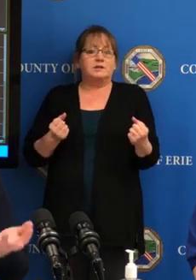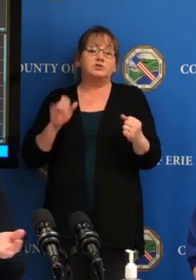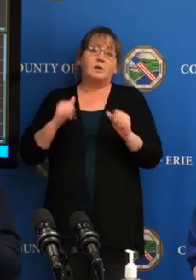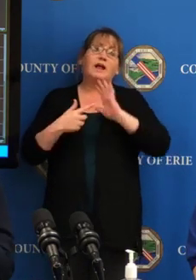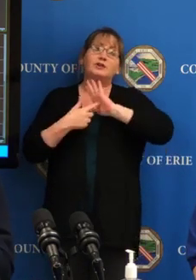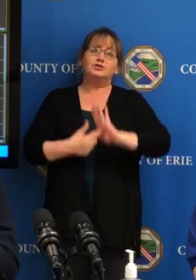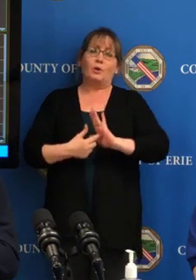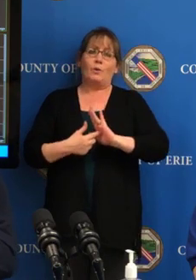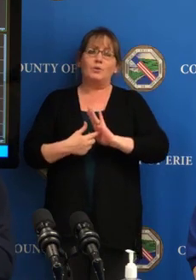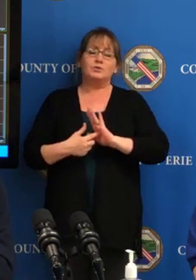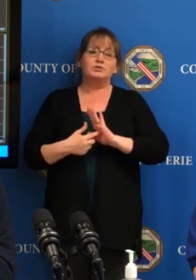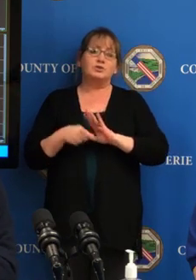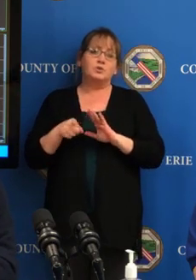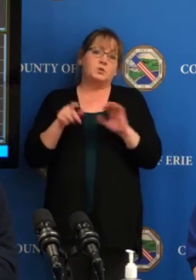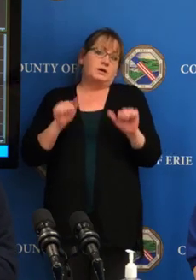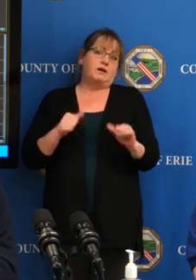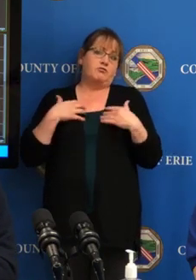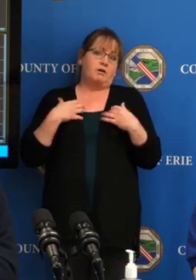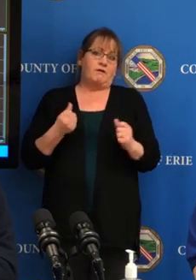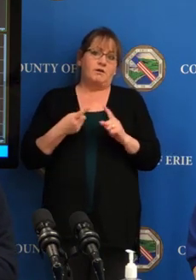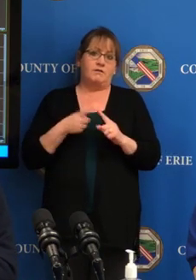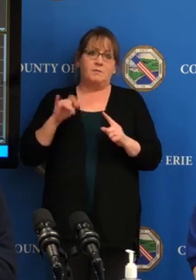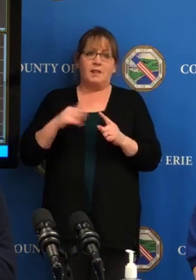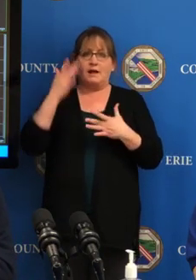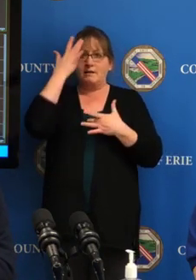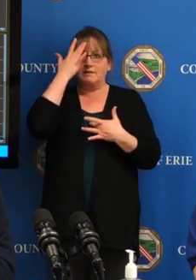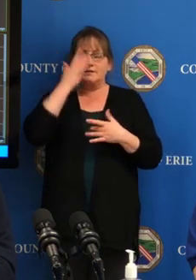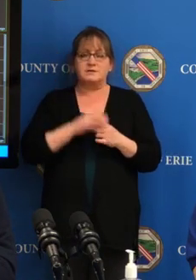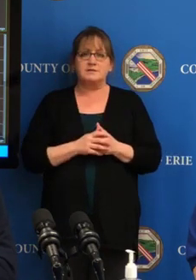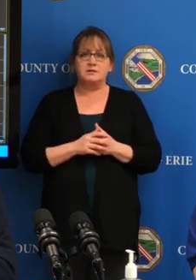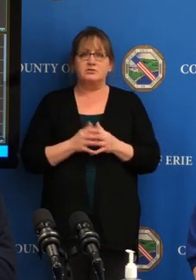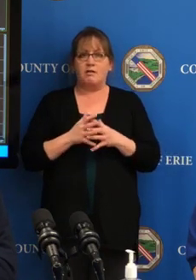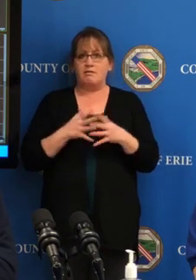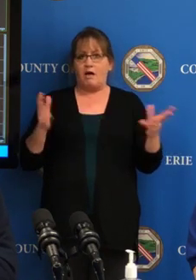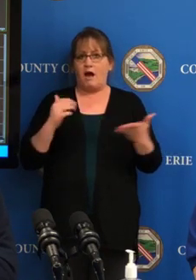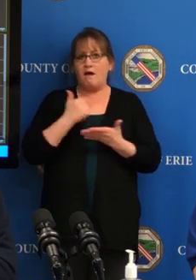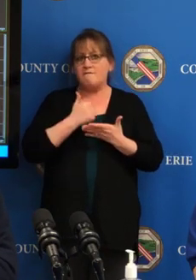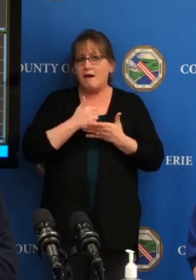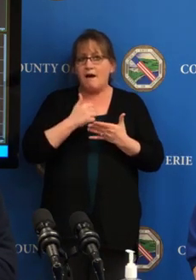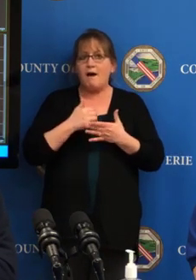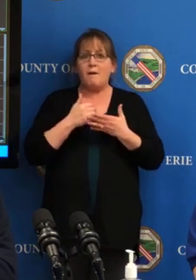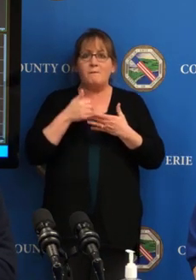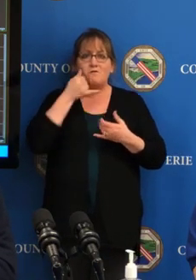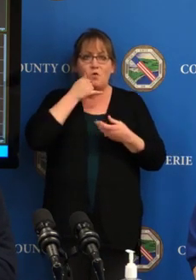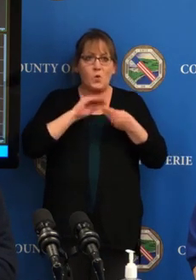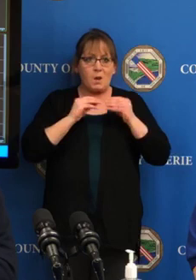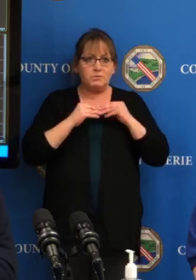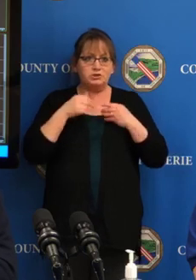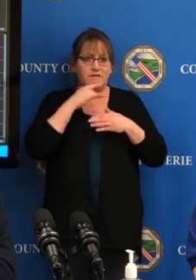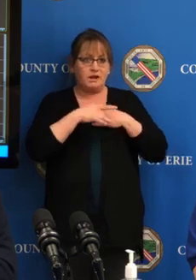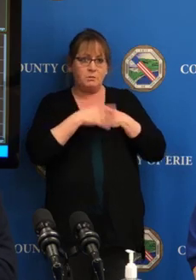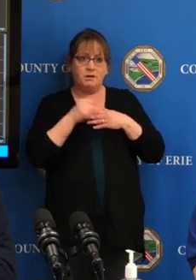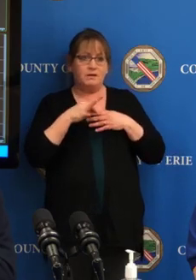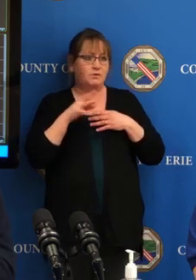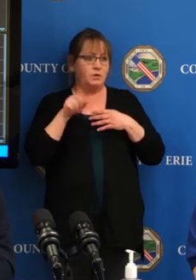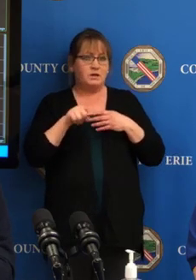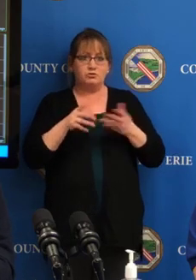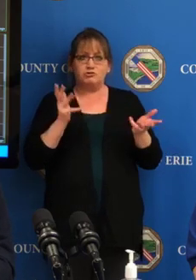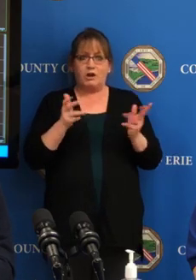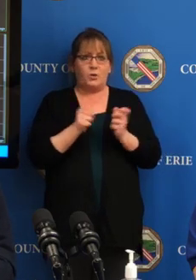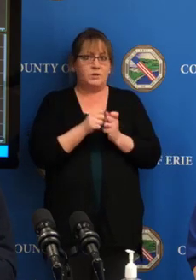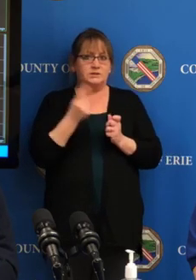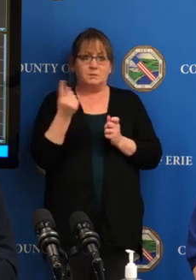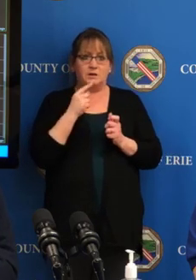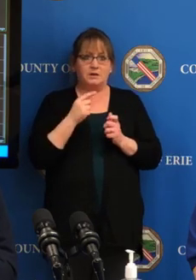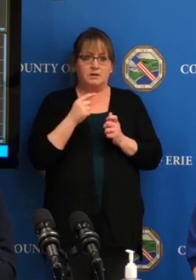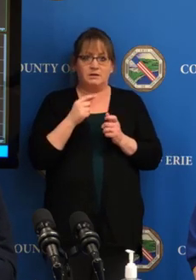show that you can recover from this illness. There's lots of helplines that are available if you want to just talk to somebody, including about